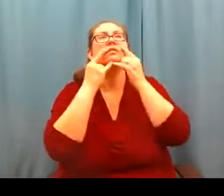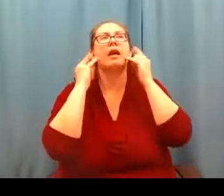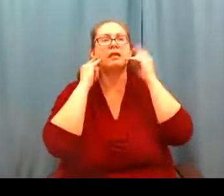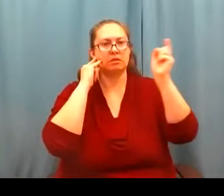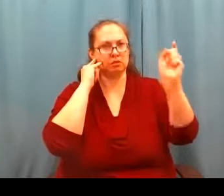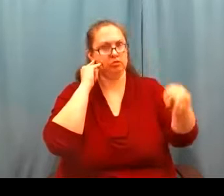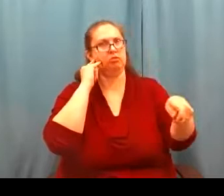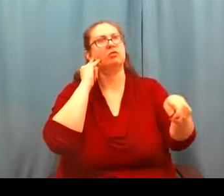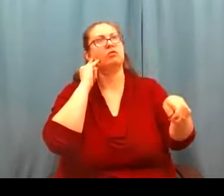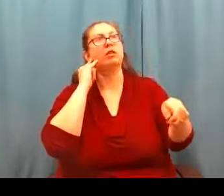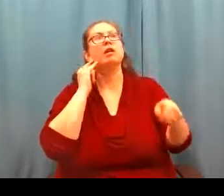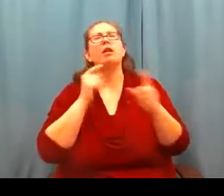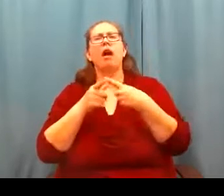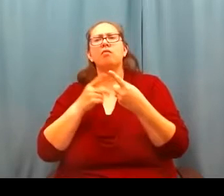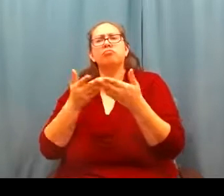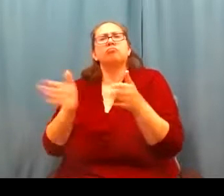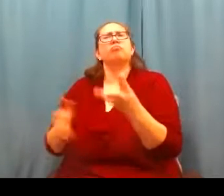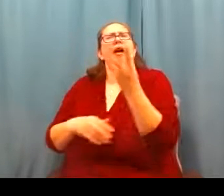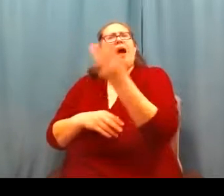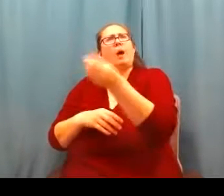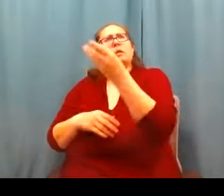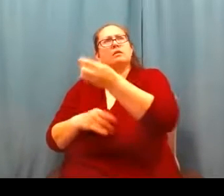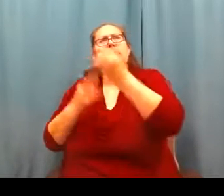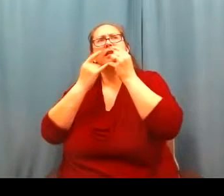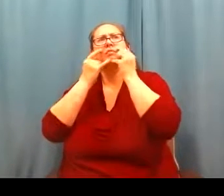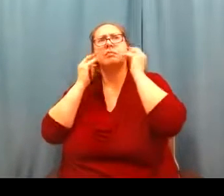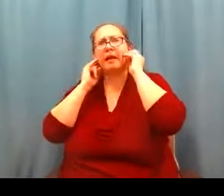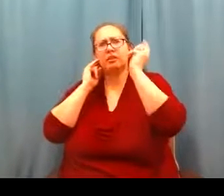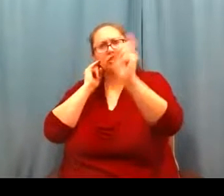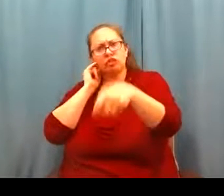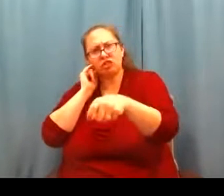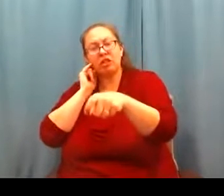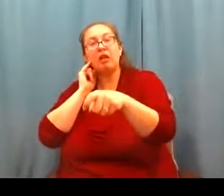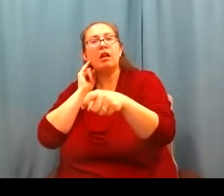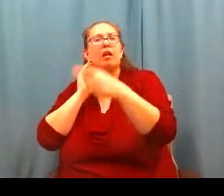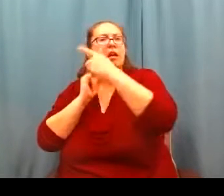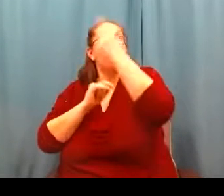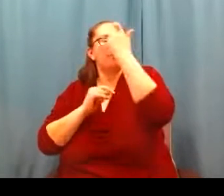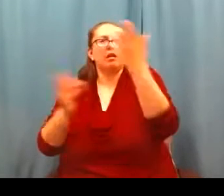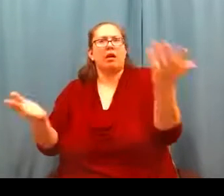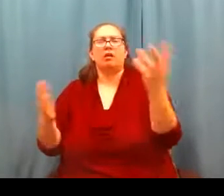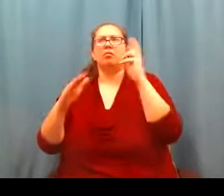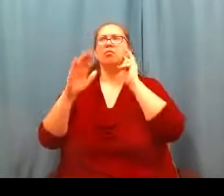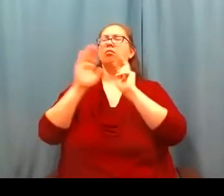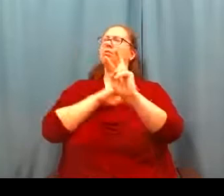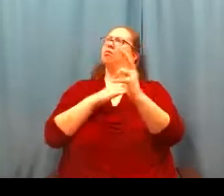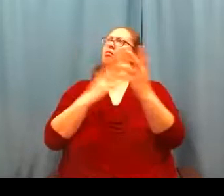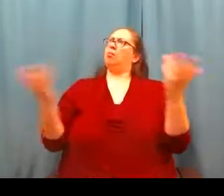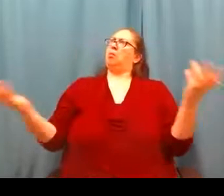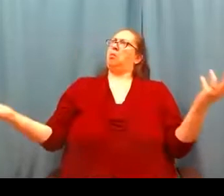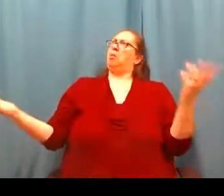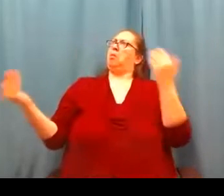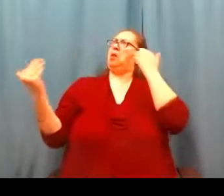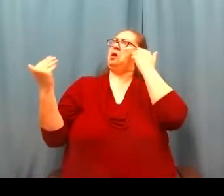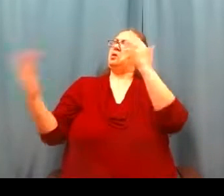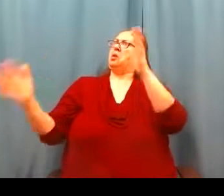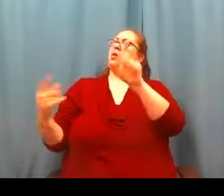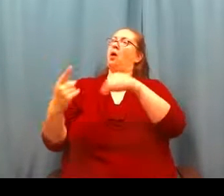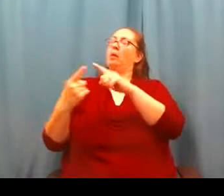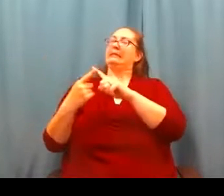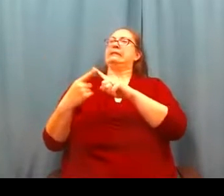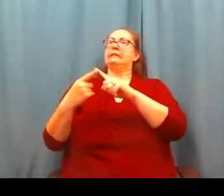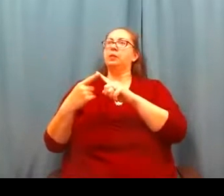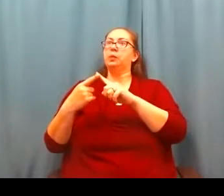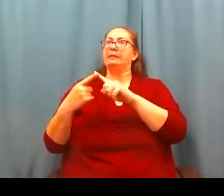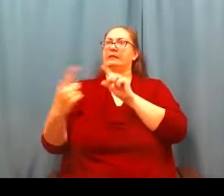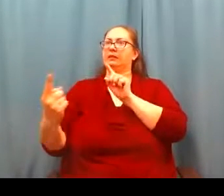go outside. You just never know when you're going to be in a situation where you might be within 6 feet of another person,